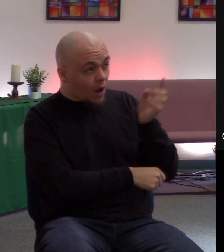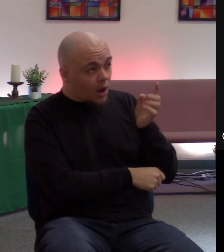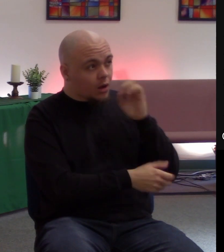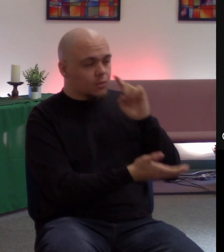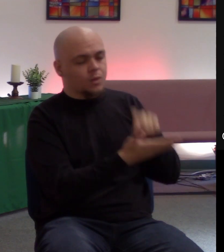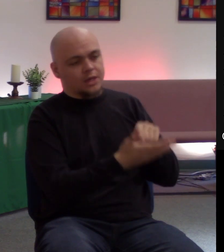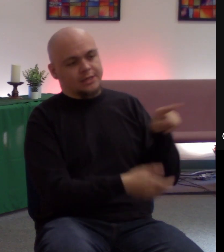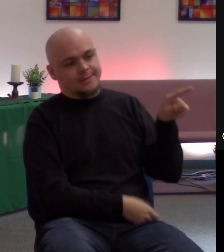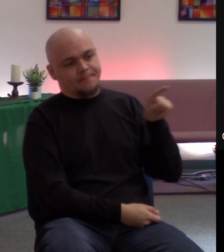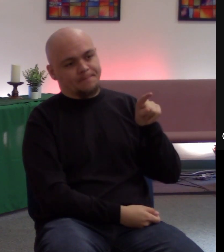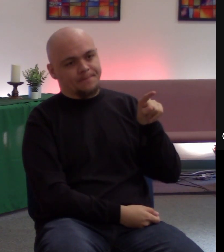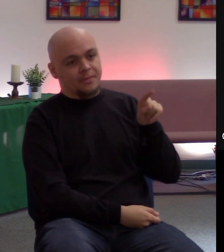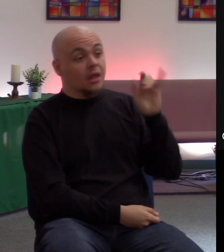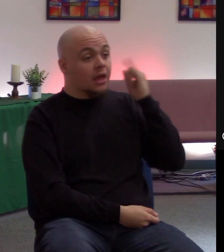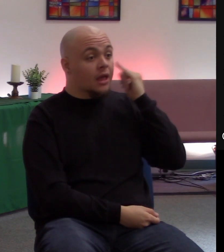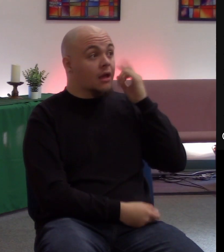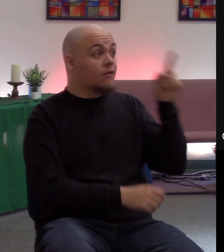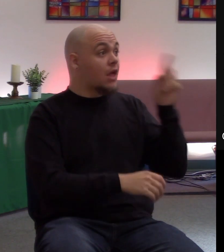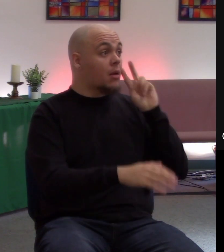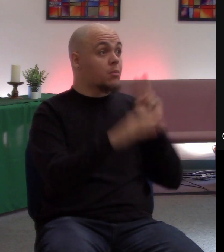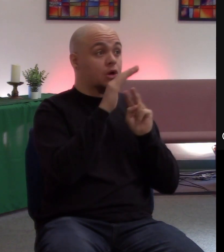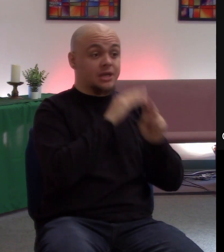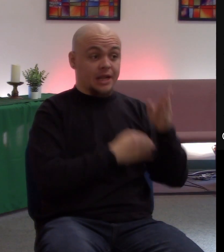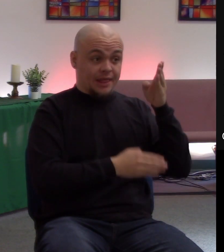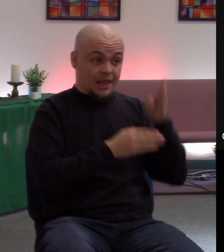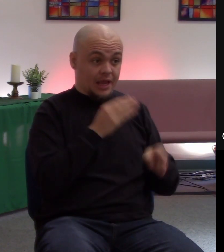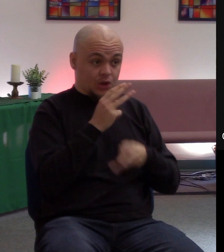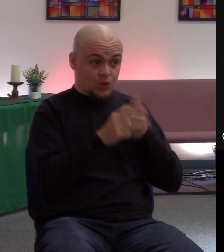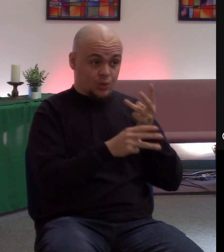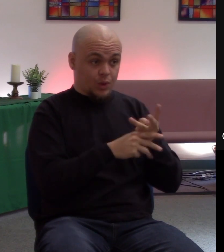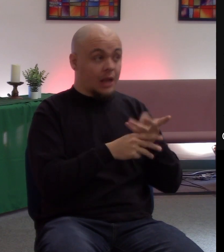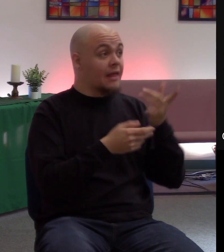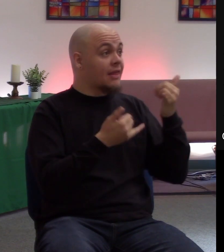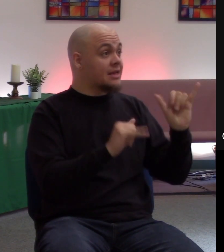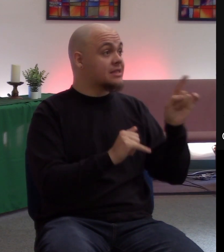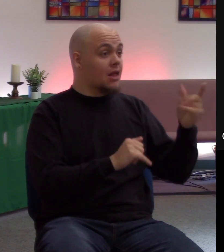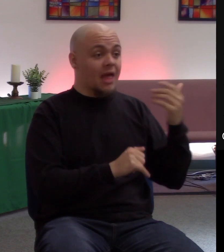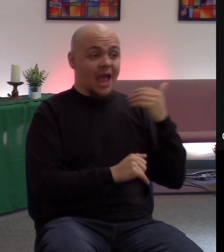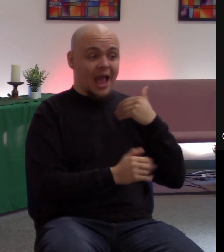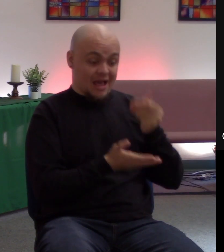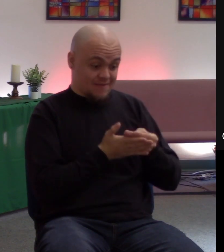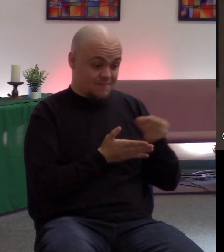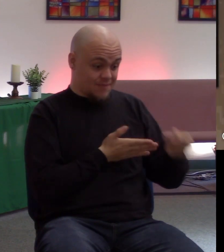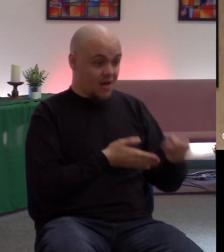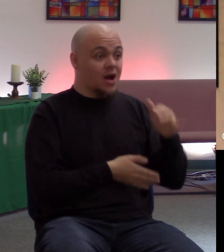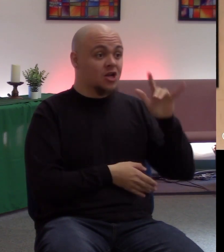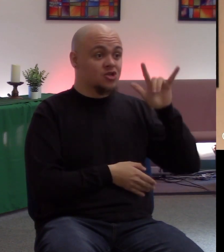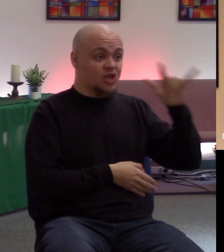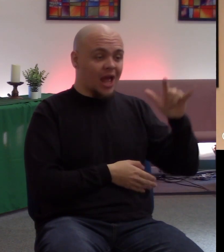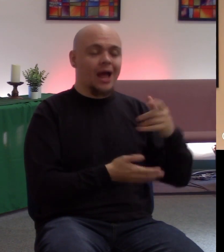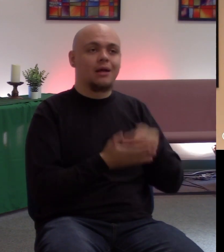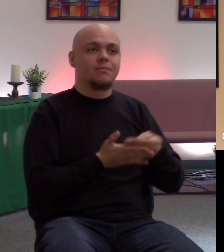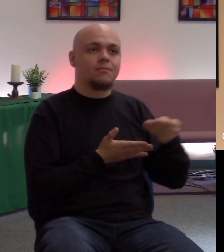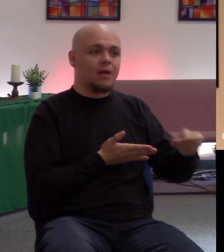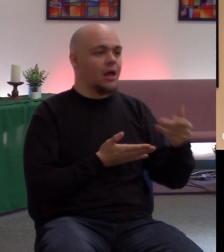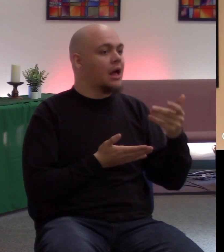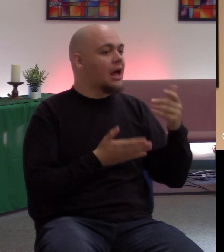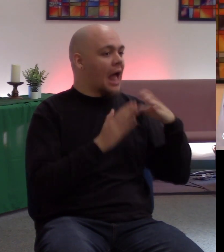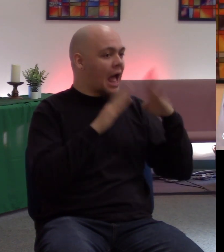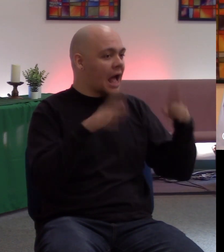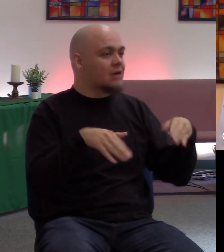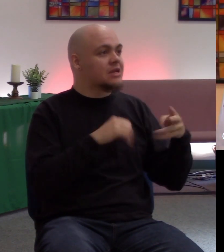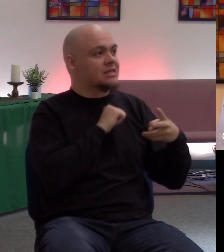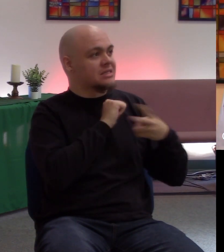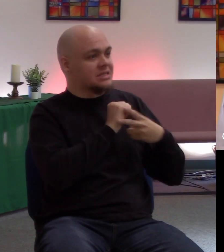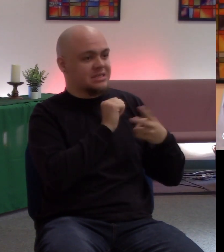By their fruit you will recognize them. Trust me. If they are predicting the end of the world within a year and they still have their jet and